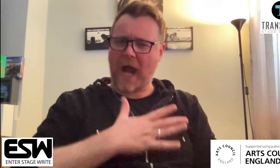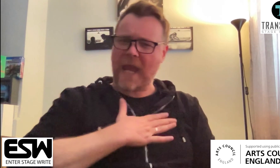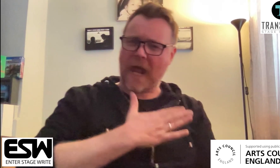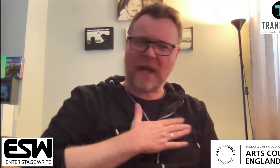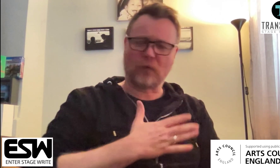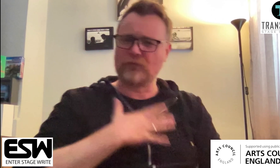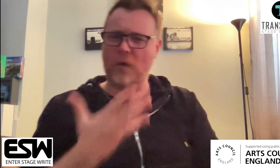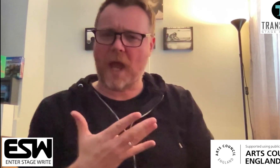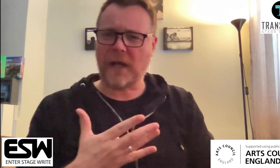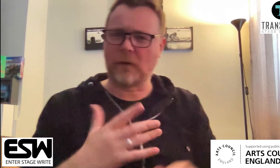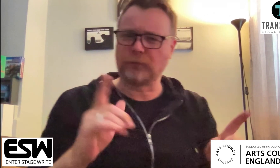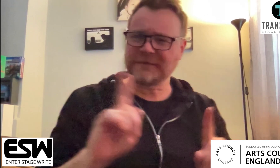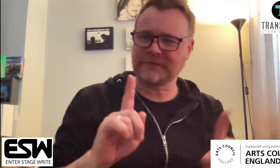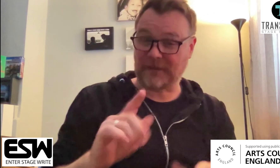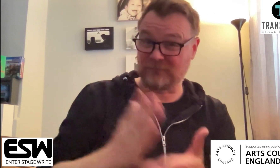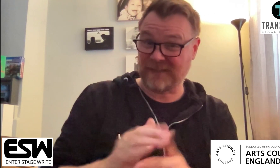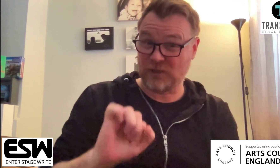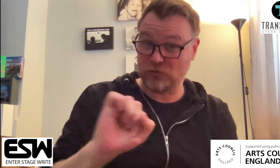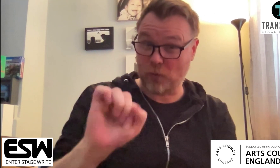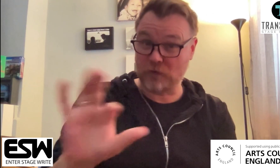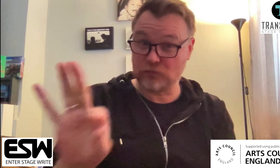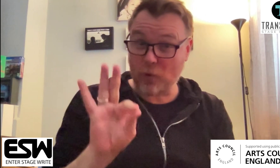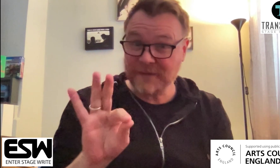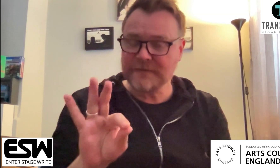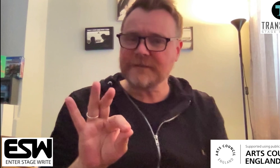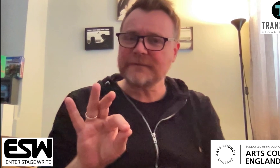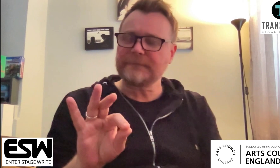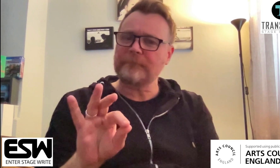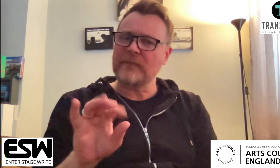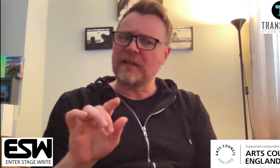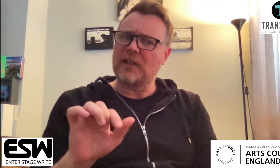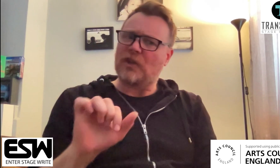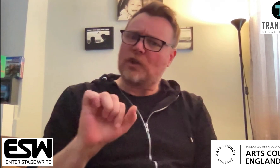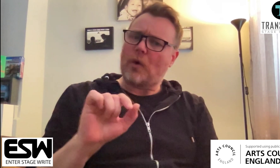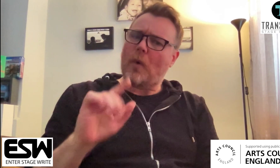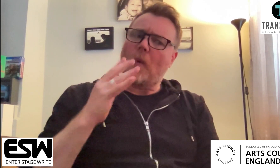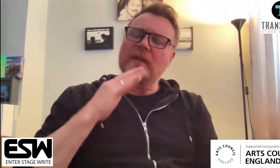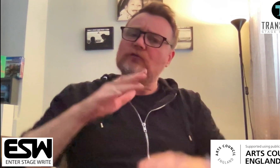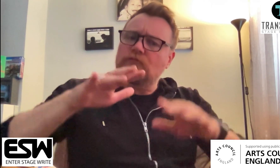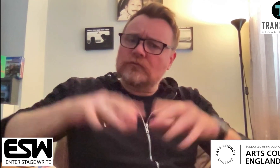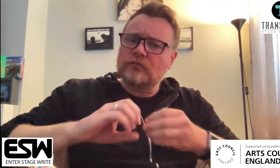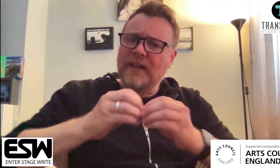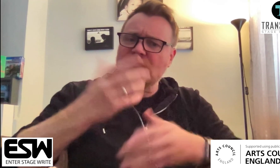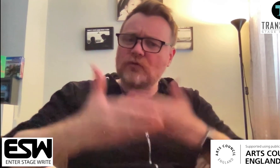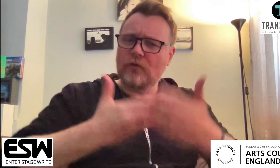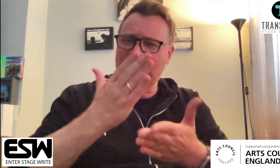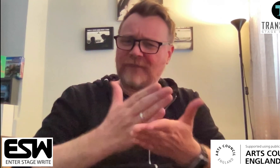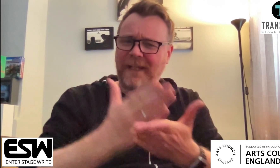of stories do I like and what don't I like? And that would be your choice. So when you create a